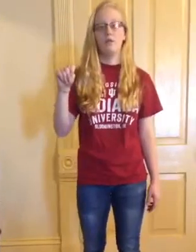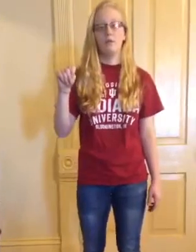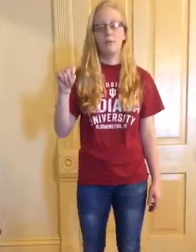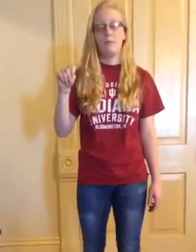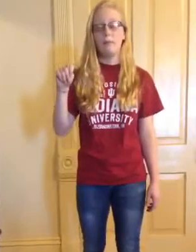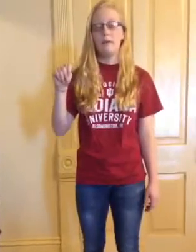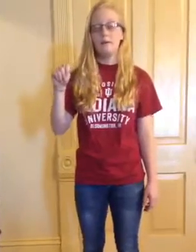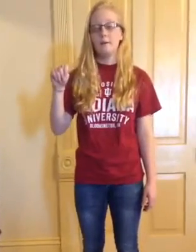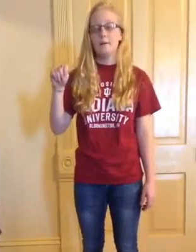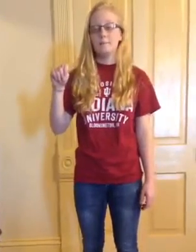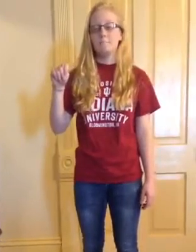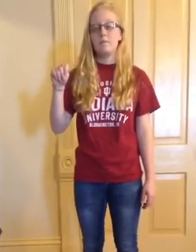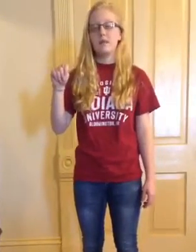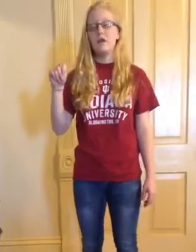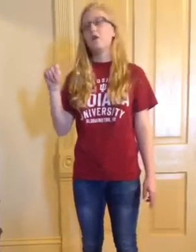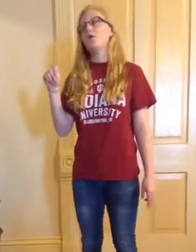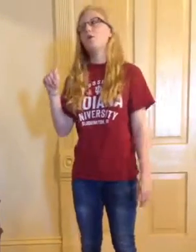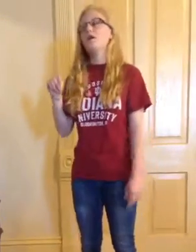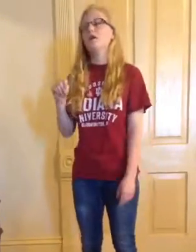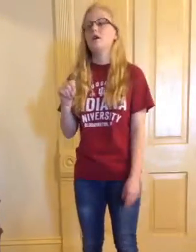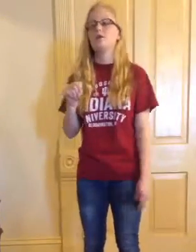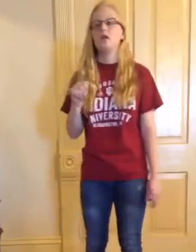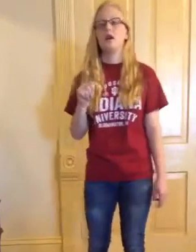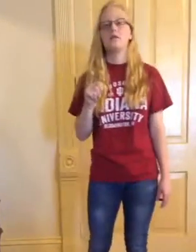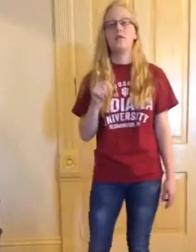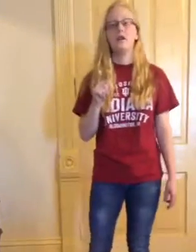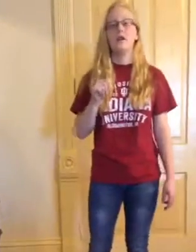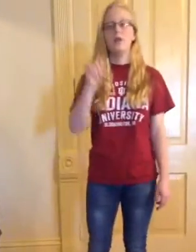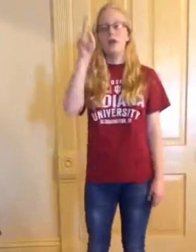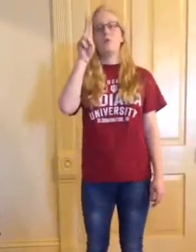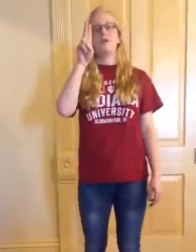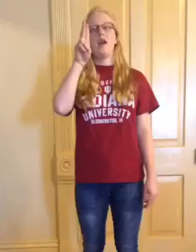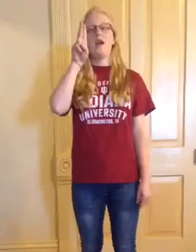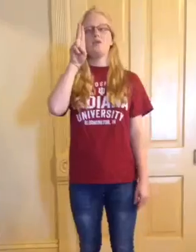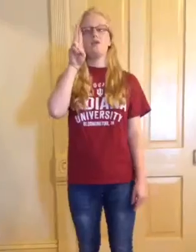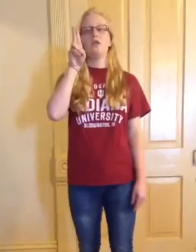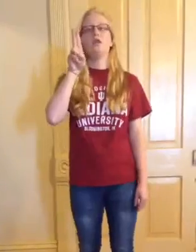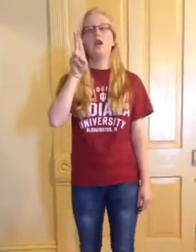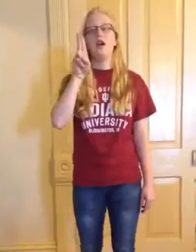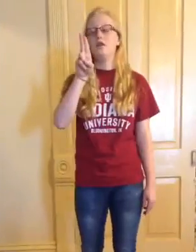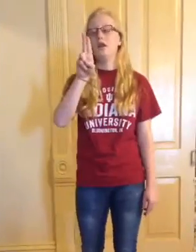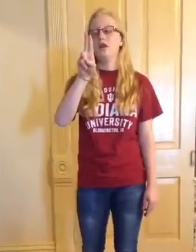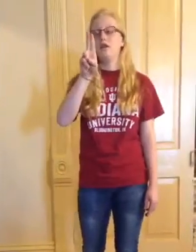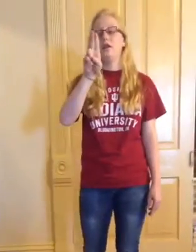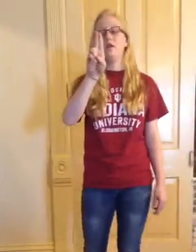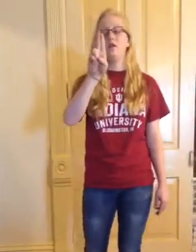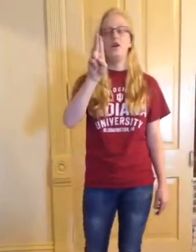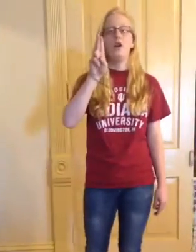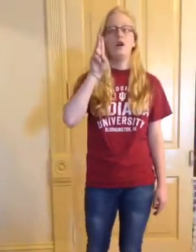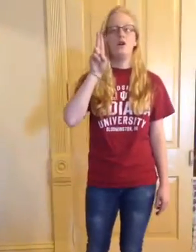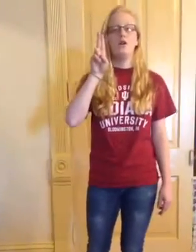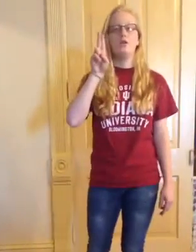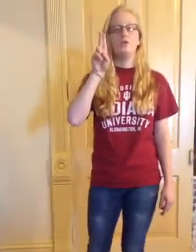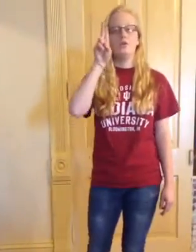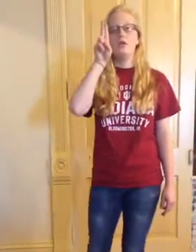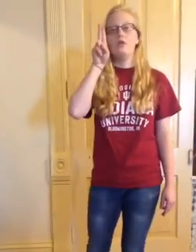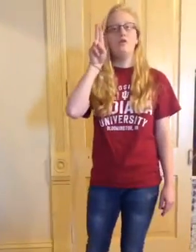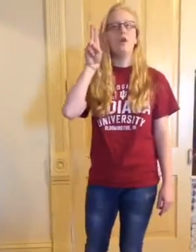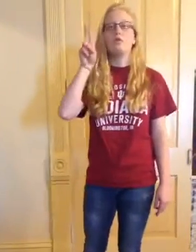finger. U is just an upwards H, and you get a little U, just your 2 fingers